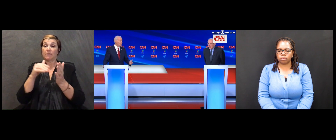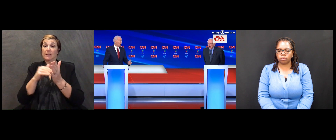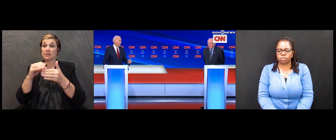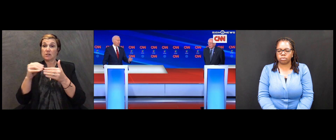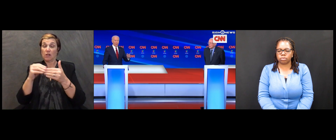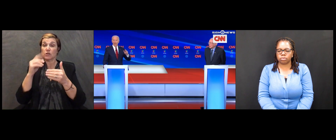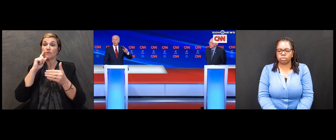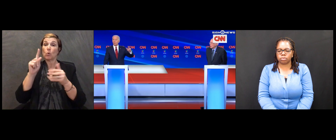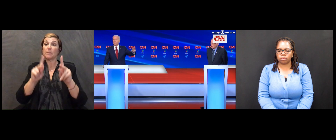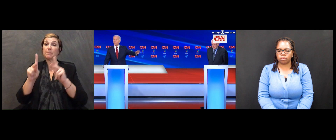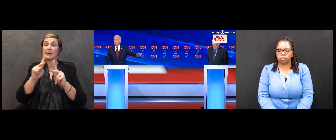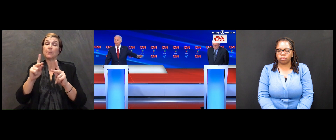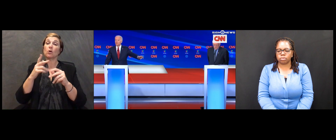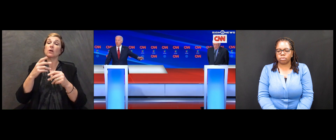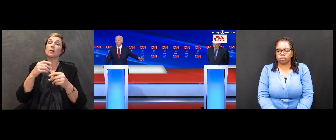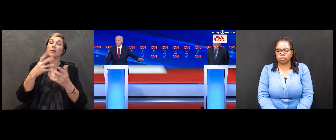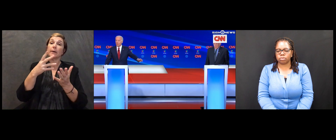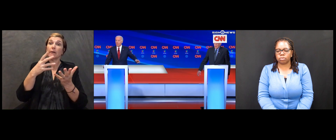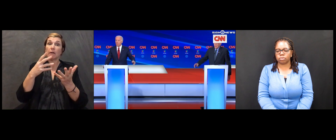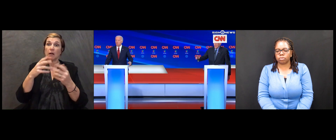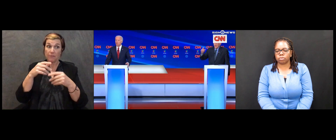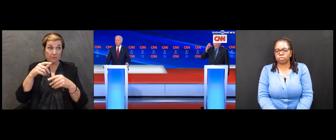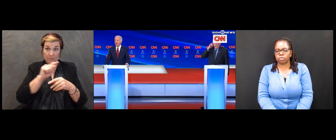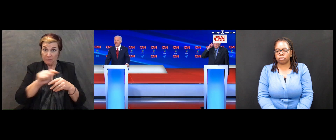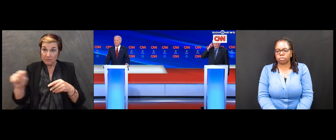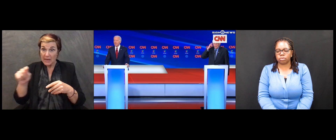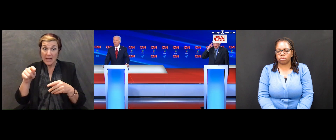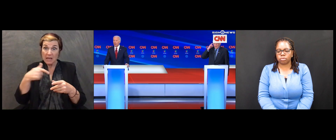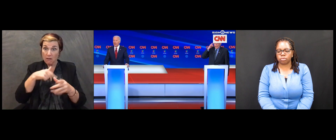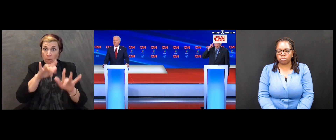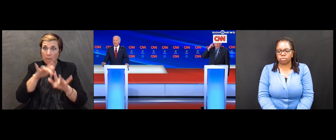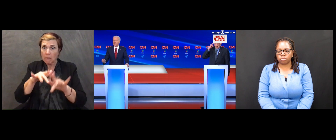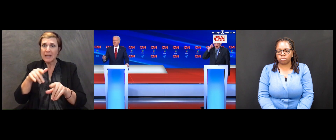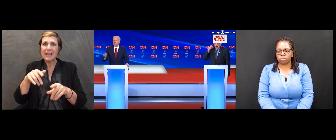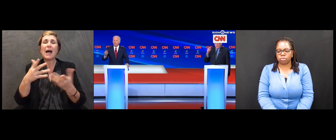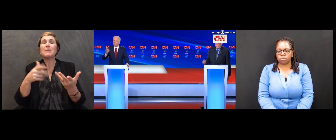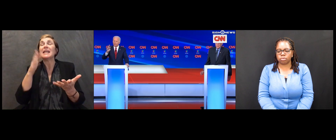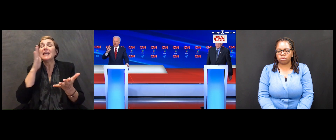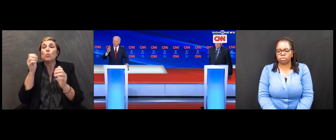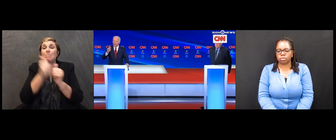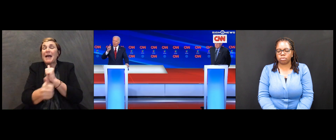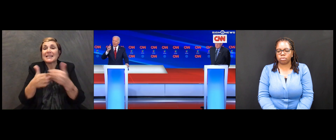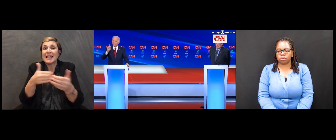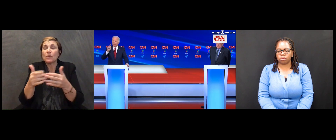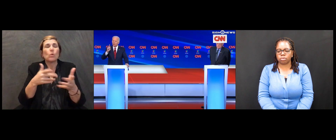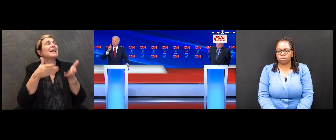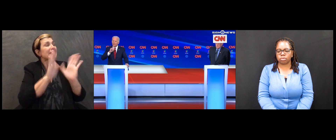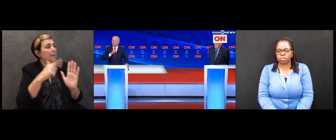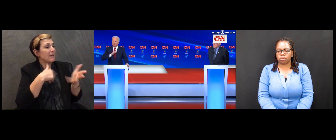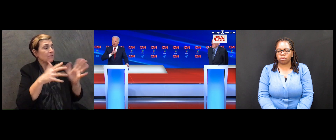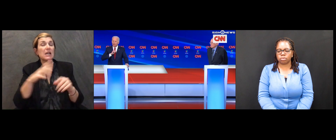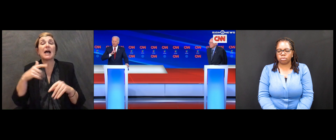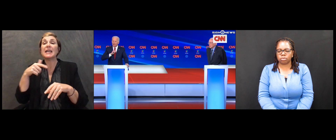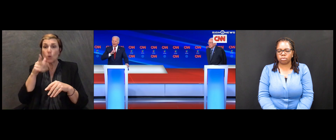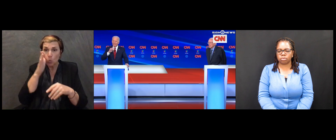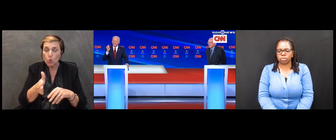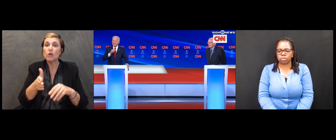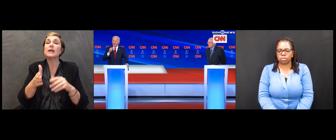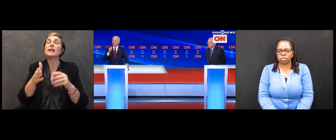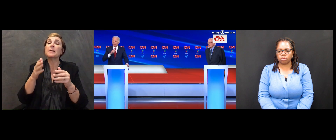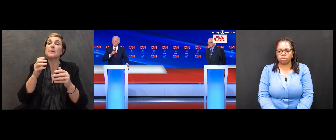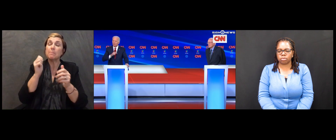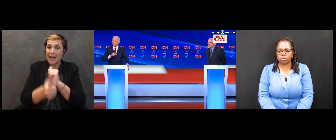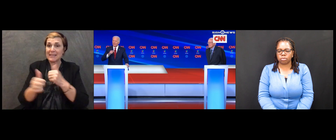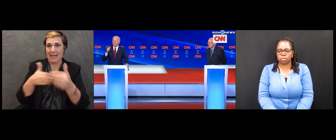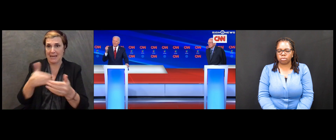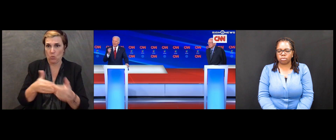then guess what? They would have been in the bucket, too. It was going to pass anyway. I made it incrementally better. I did